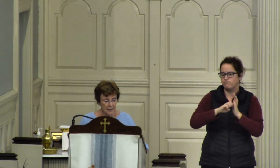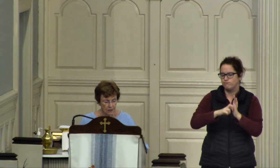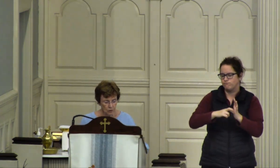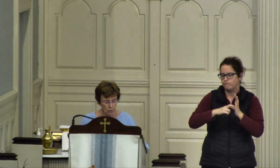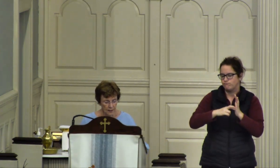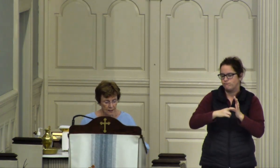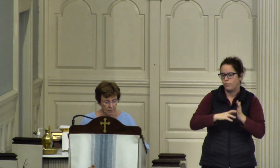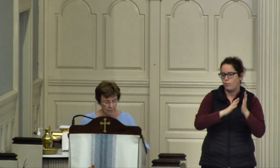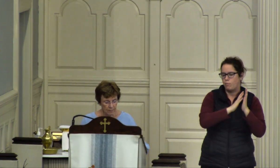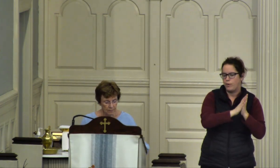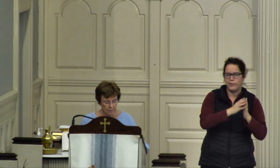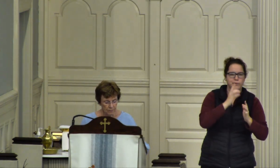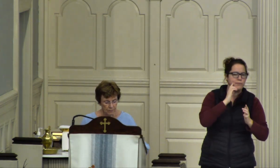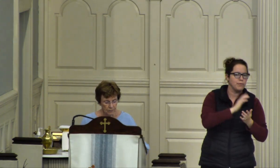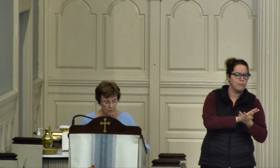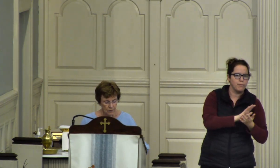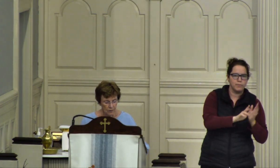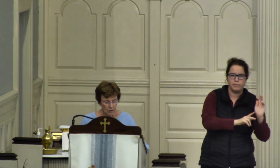They sang a new